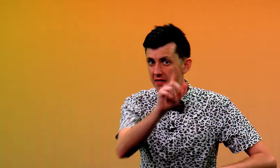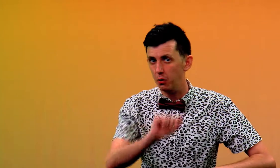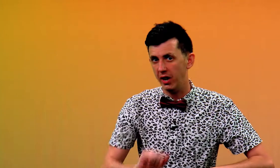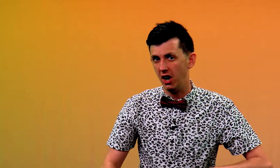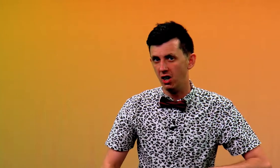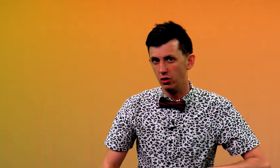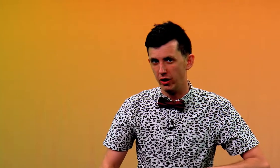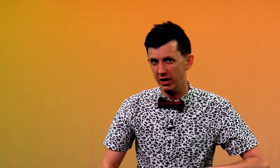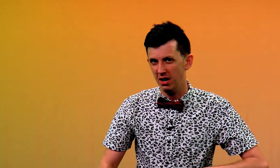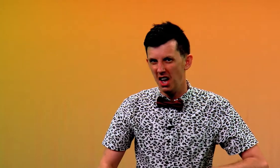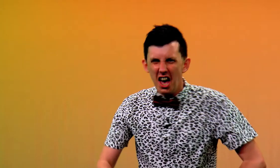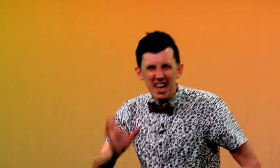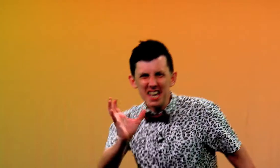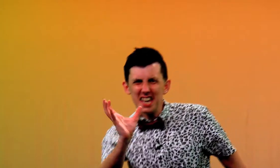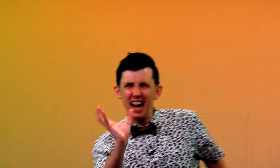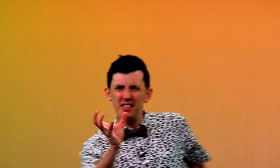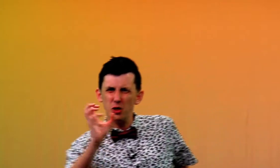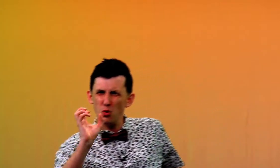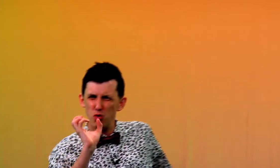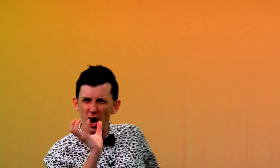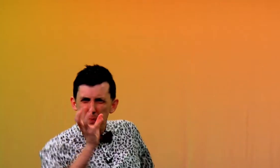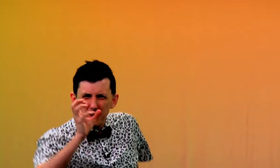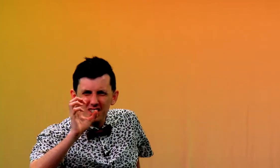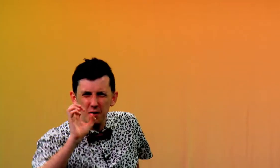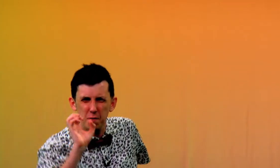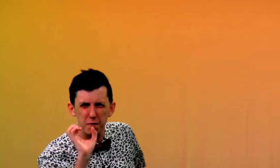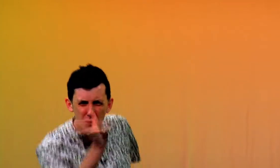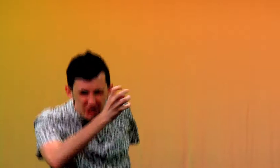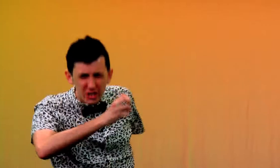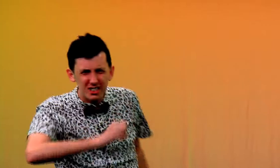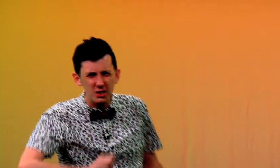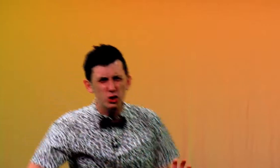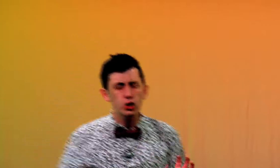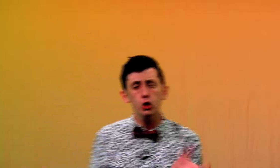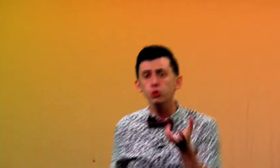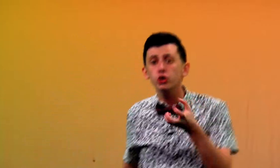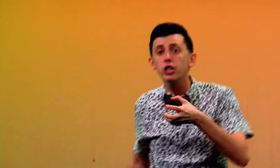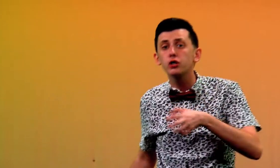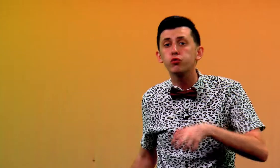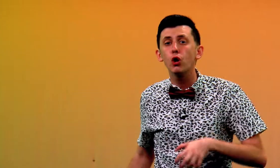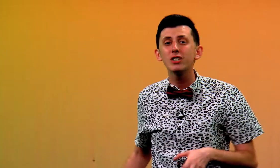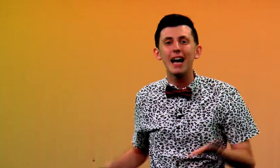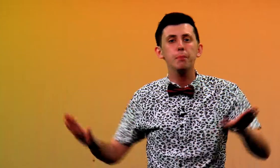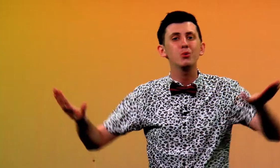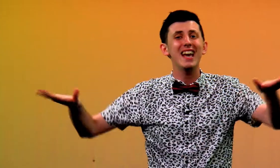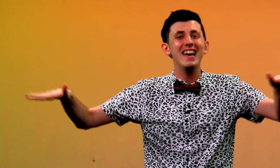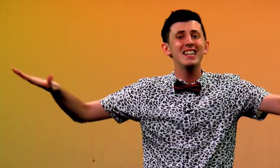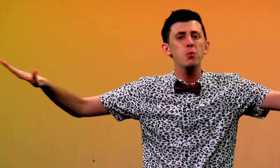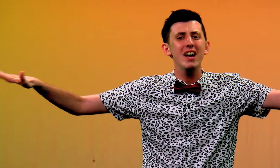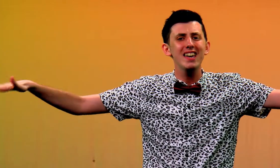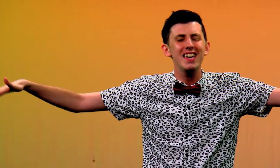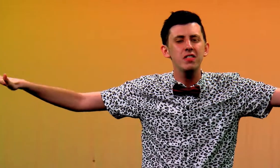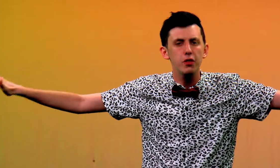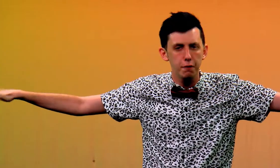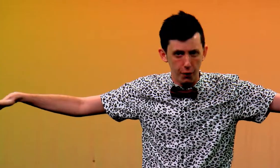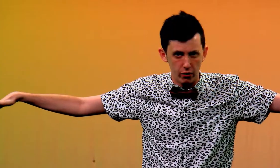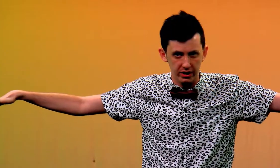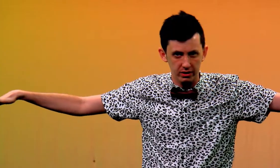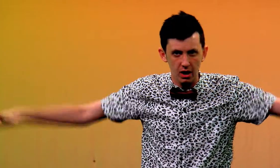went hungry. He had the ripest and freshest and juiciest rose apples anywhere in the forest.